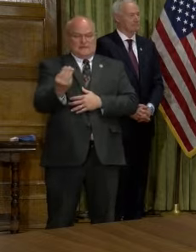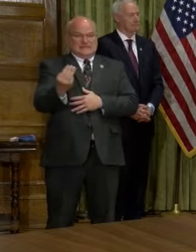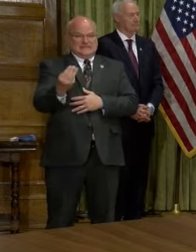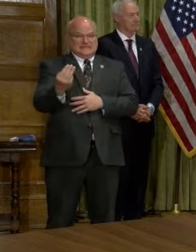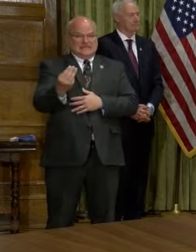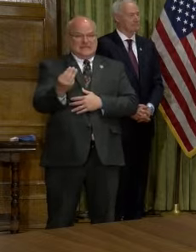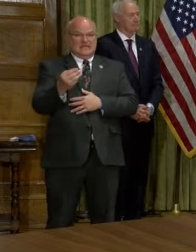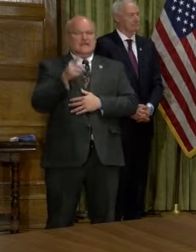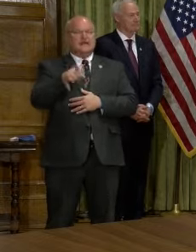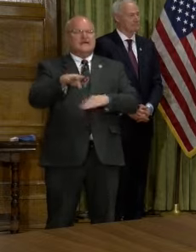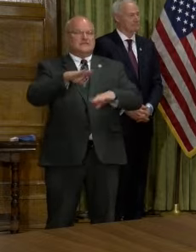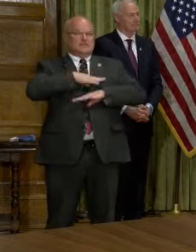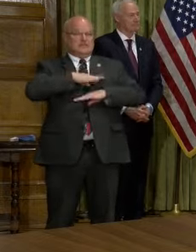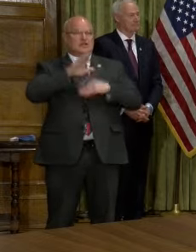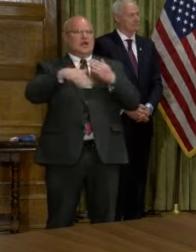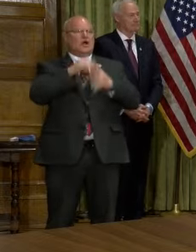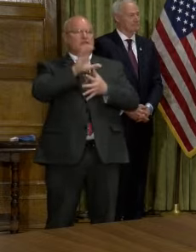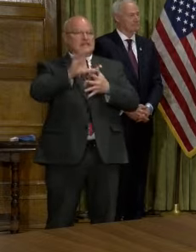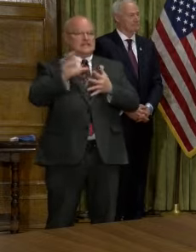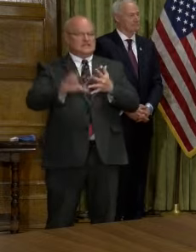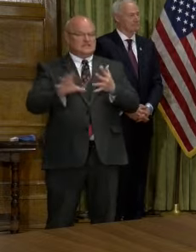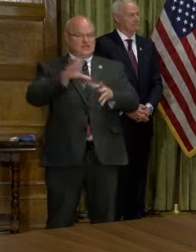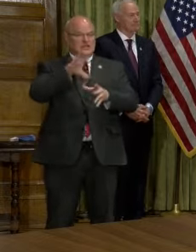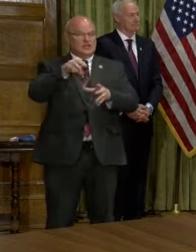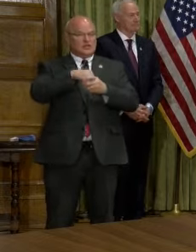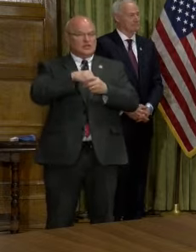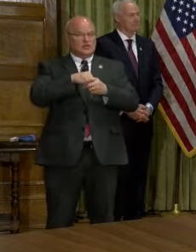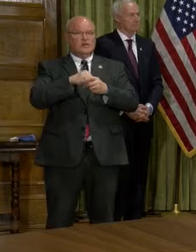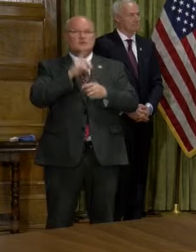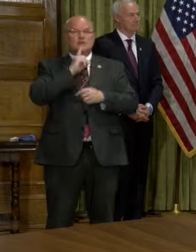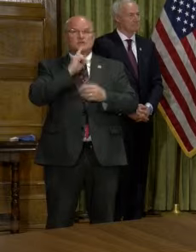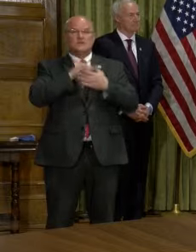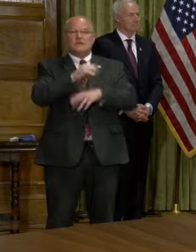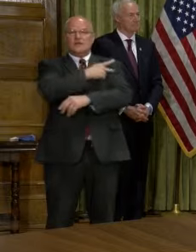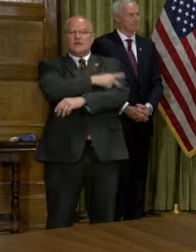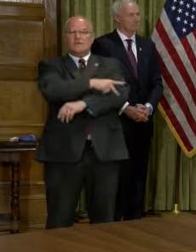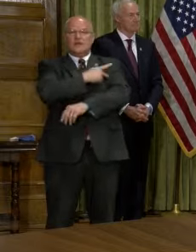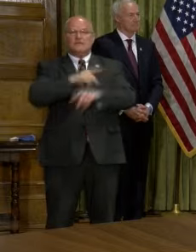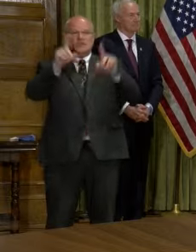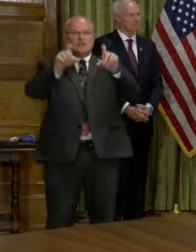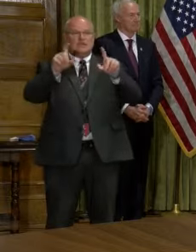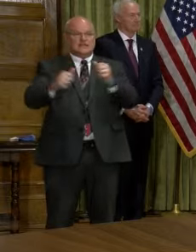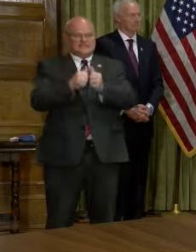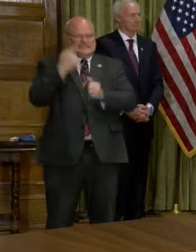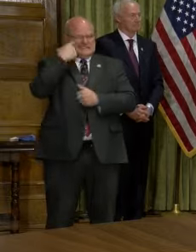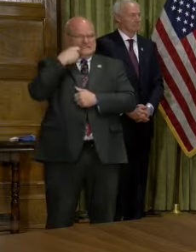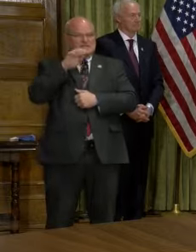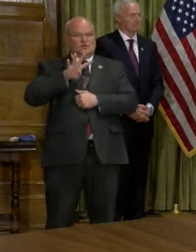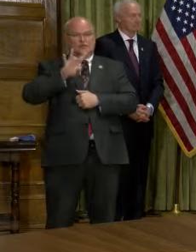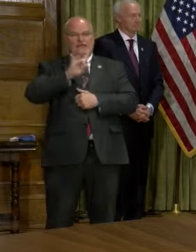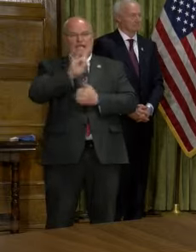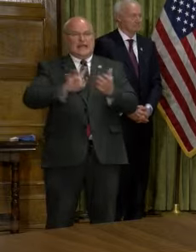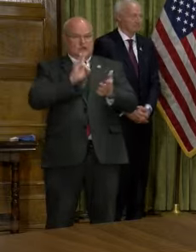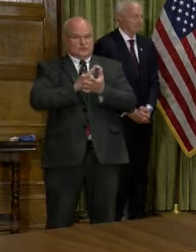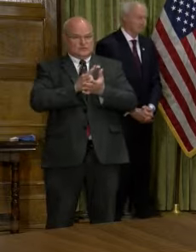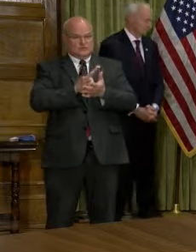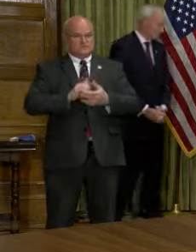Monday, they'll have to meet all those conditions, including making sure their patients are tested within 48 hours.